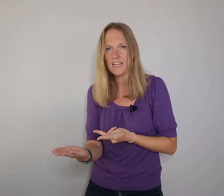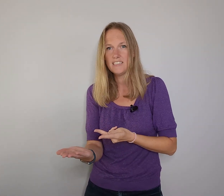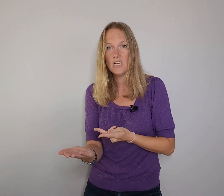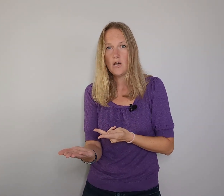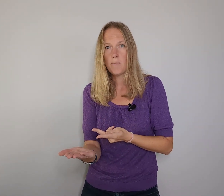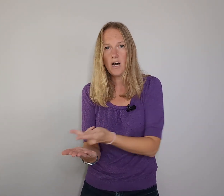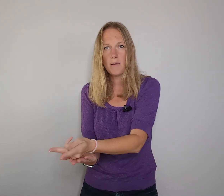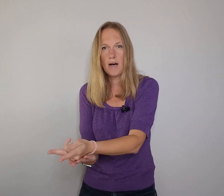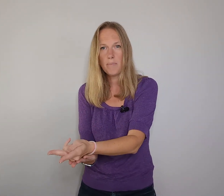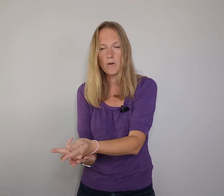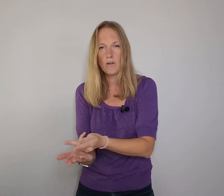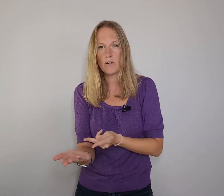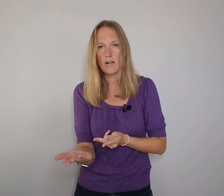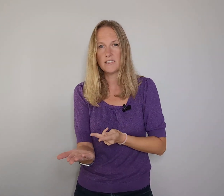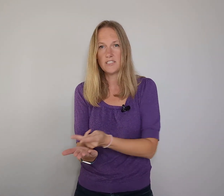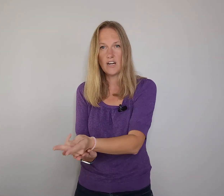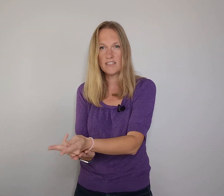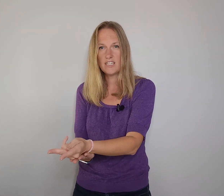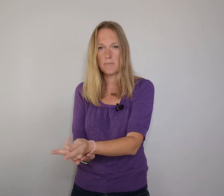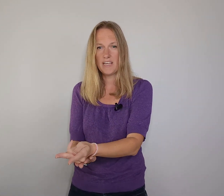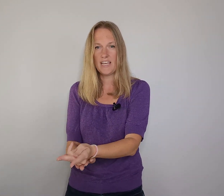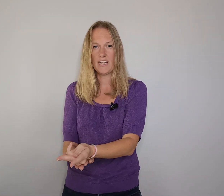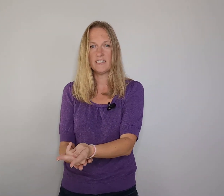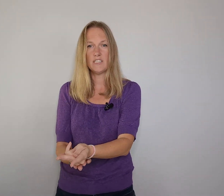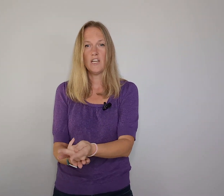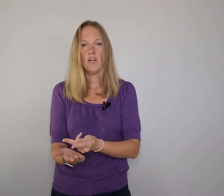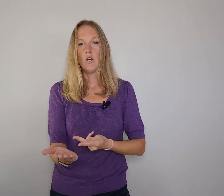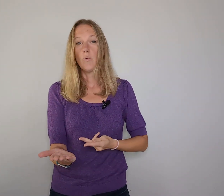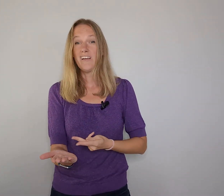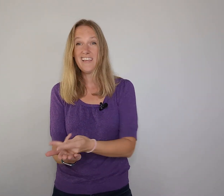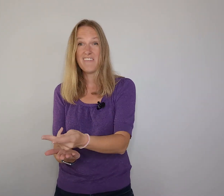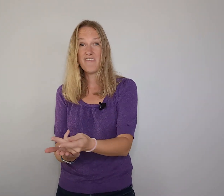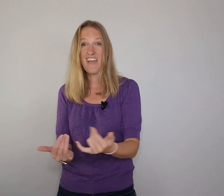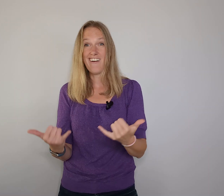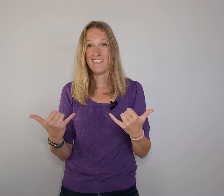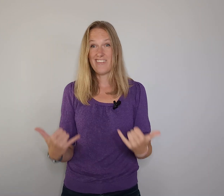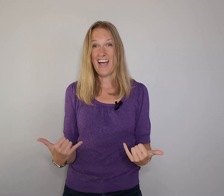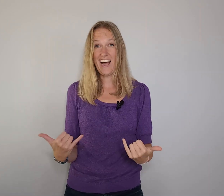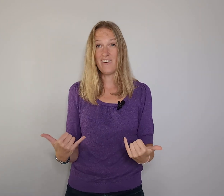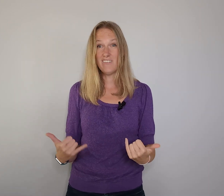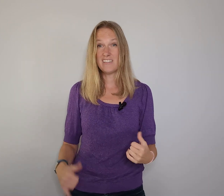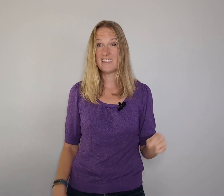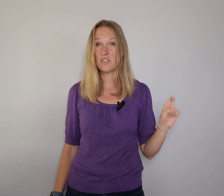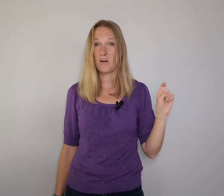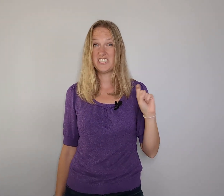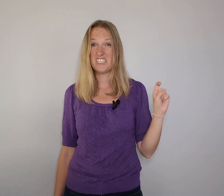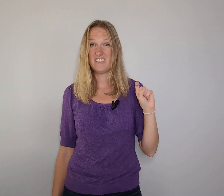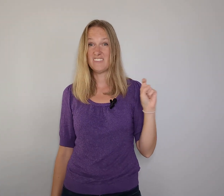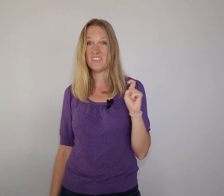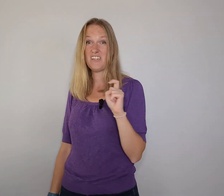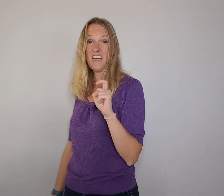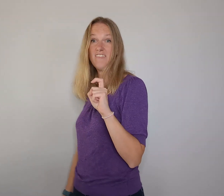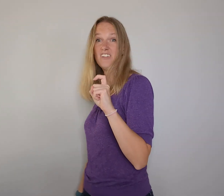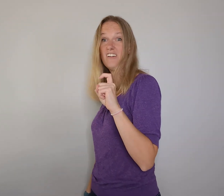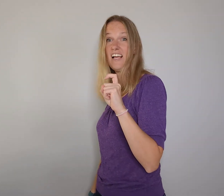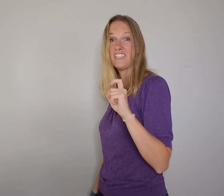hand, palm up, going across your non-dominant hand. Will he fail now? And that's a question. So then you have your little X